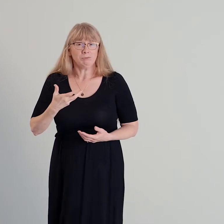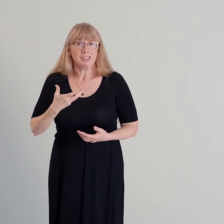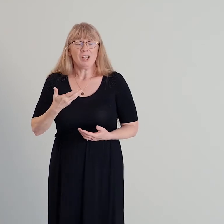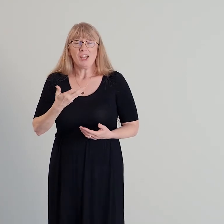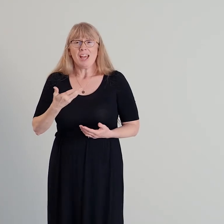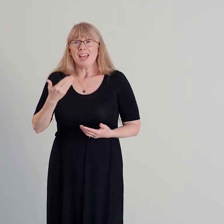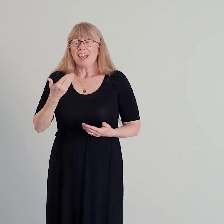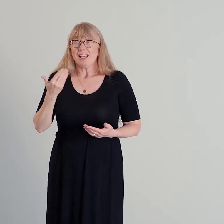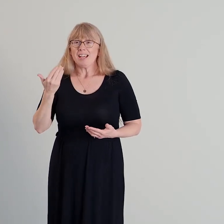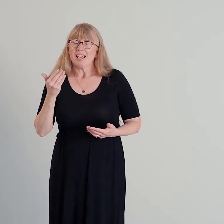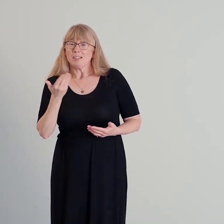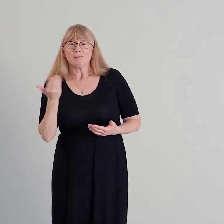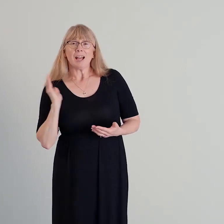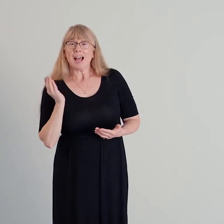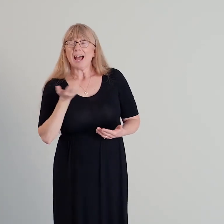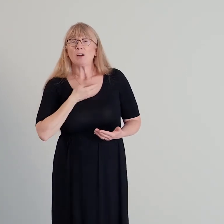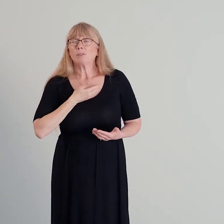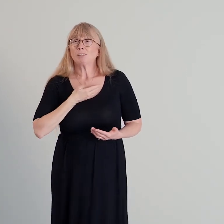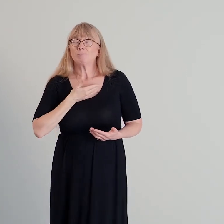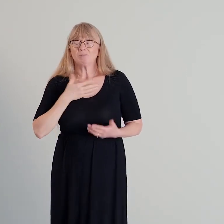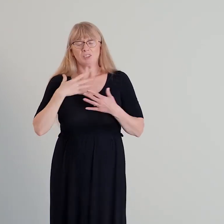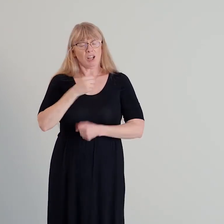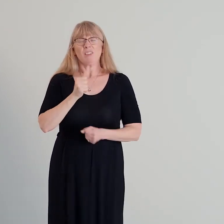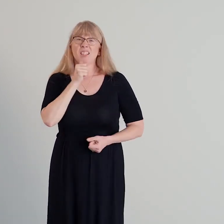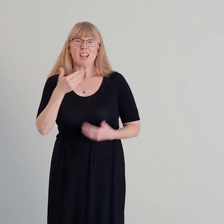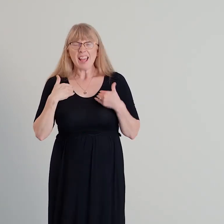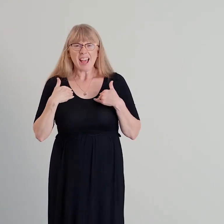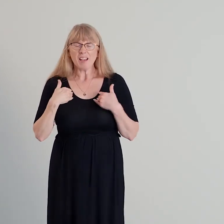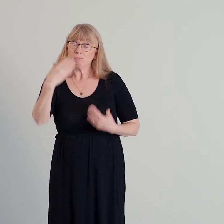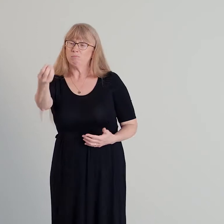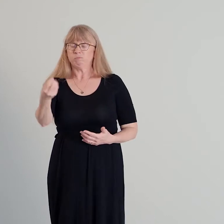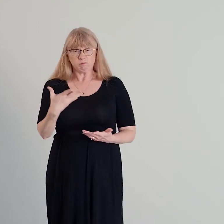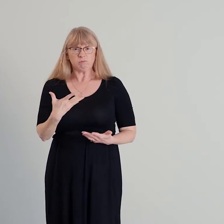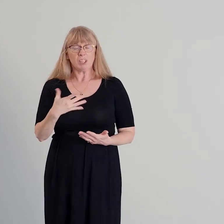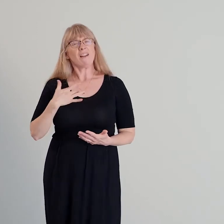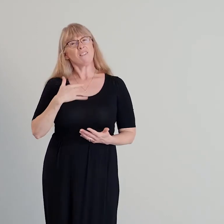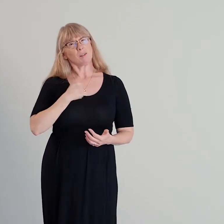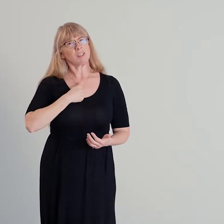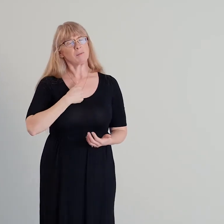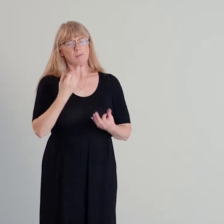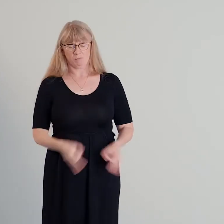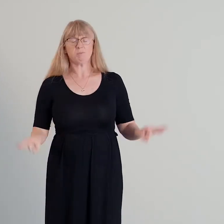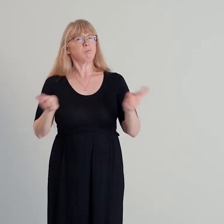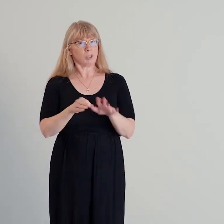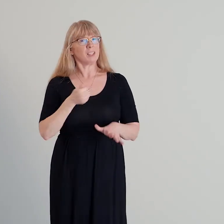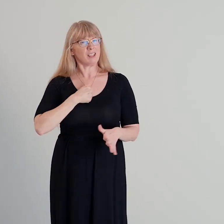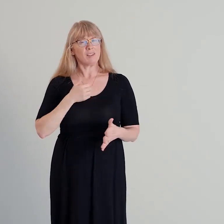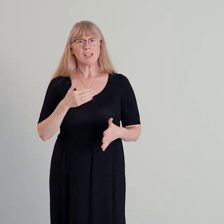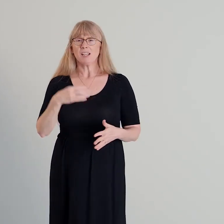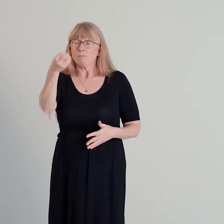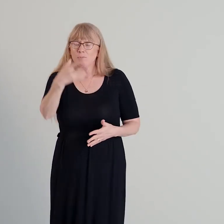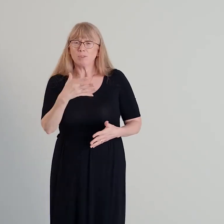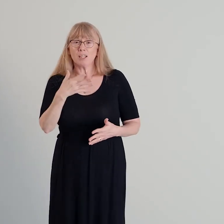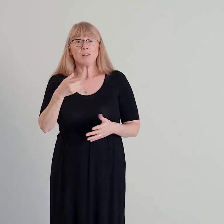or things in our life that drive our lack of confidence, or even how we feel about ourselves, self-worth, will often